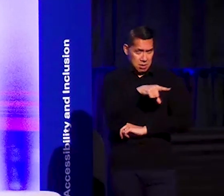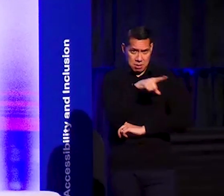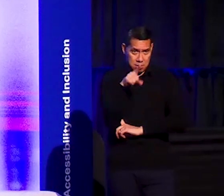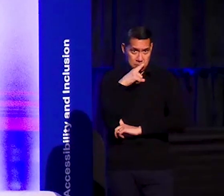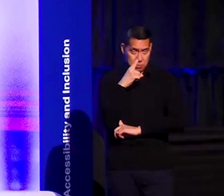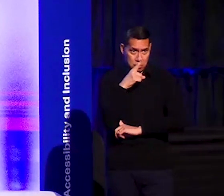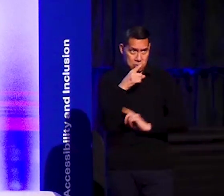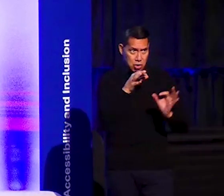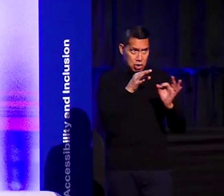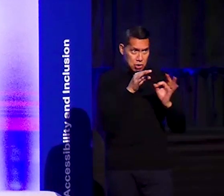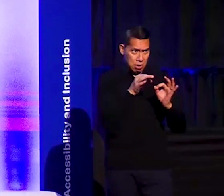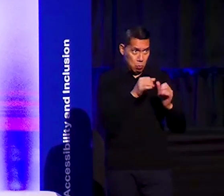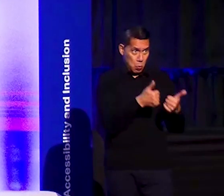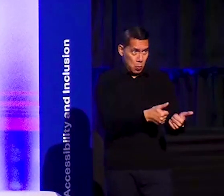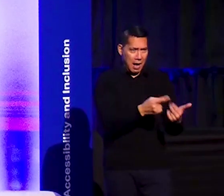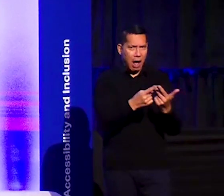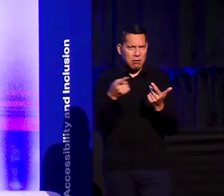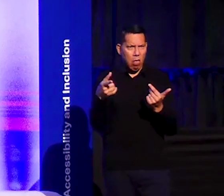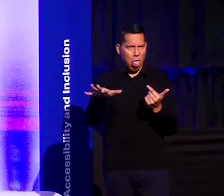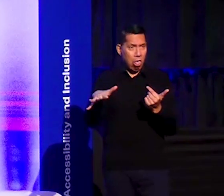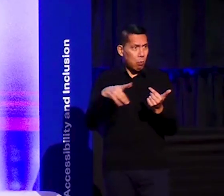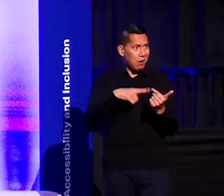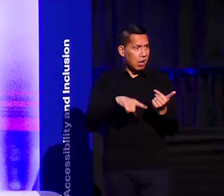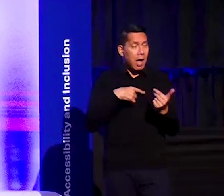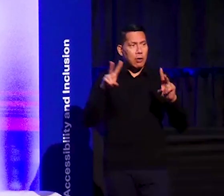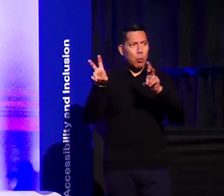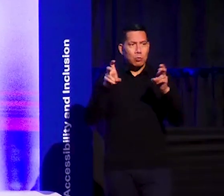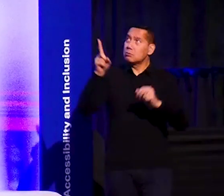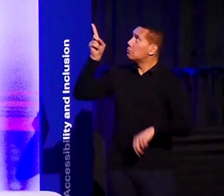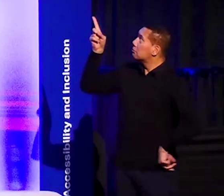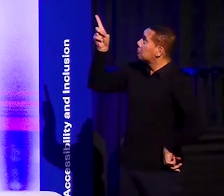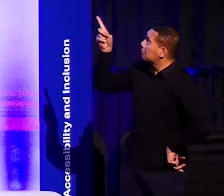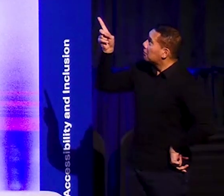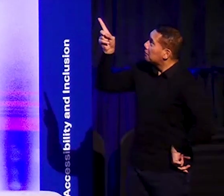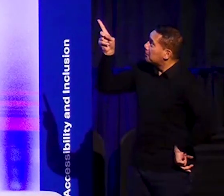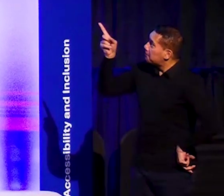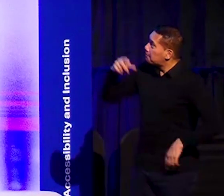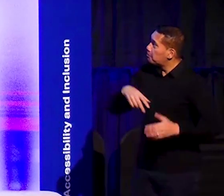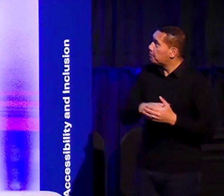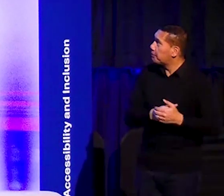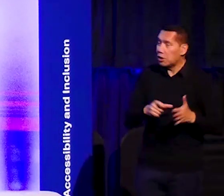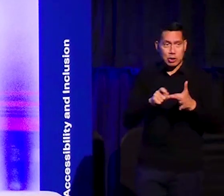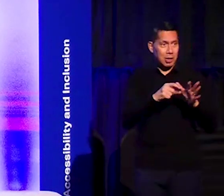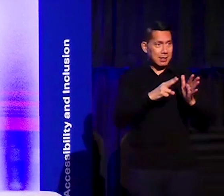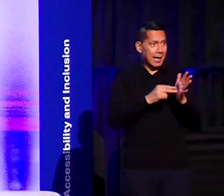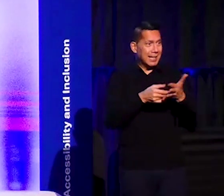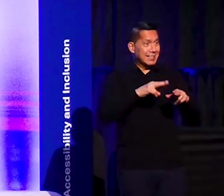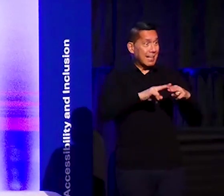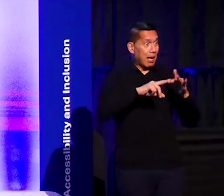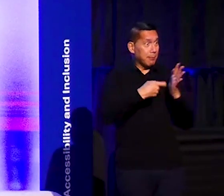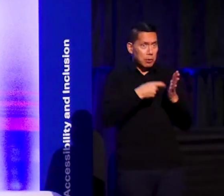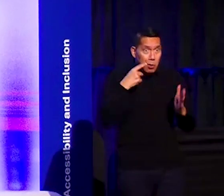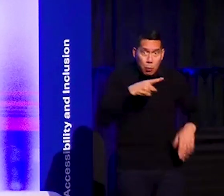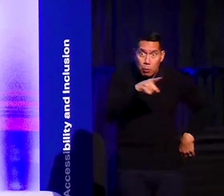so much better than the ones without. I came across this quote from a guy named Dan Saffer. I don't know anything about Dan